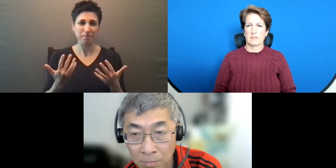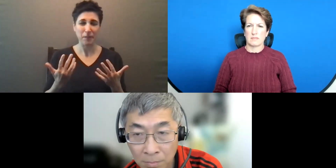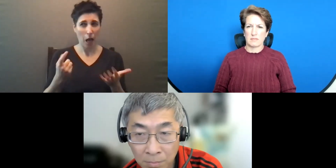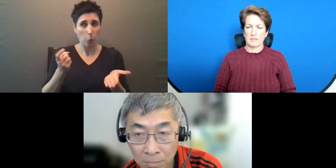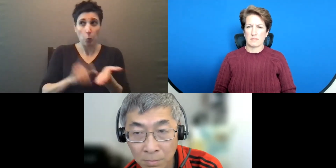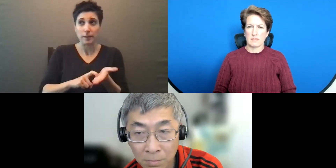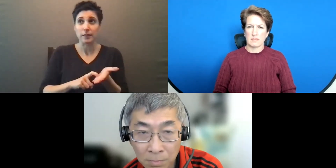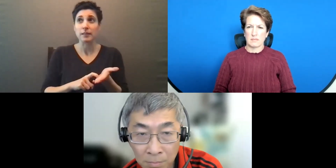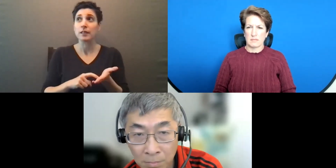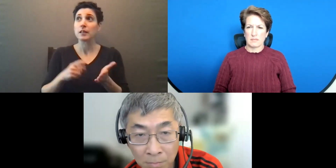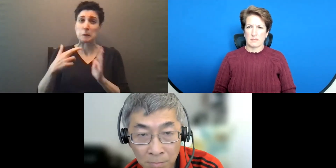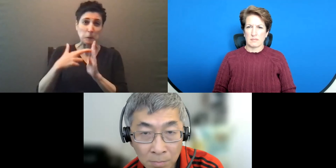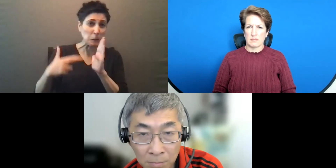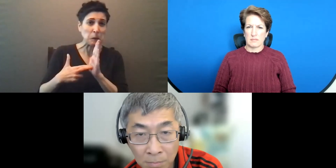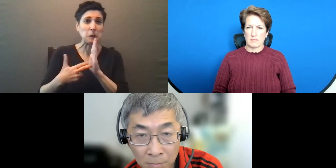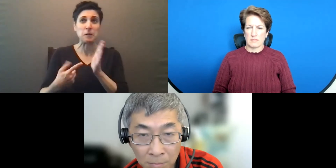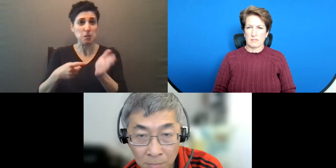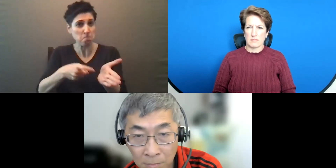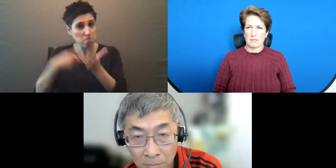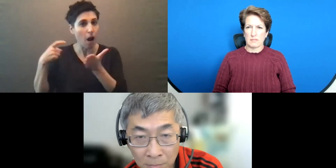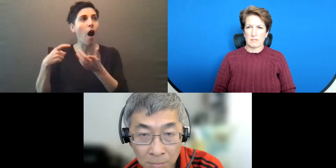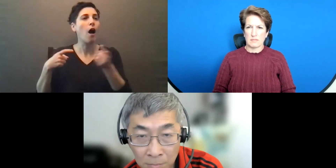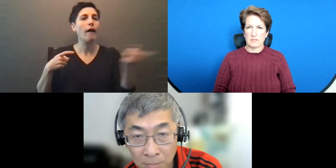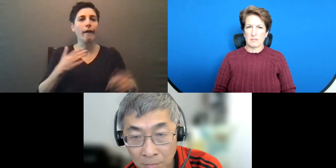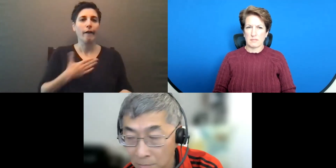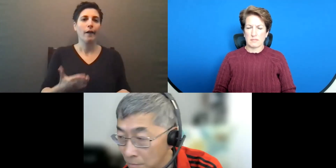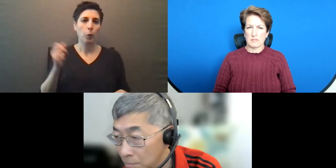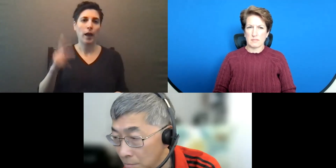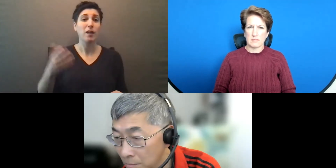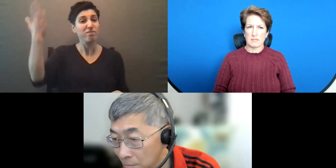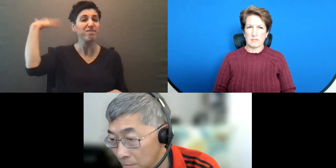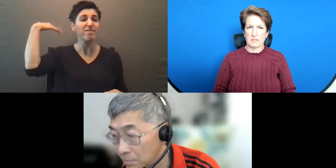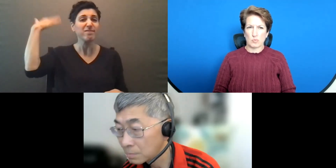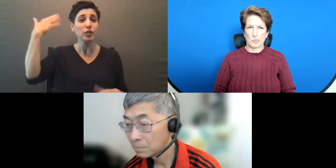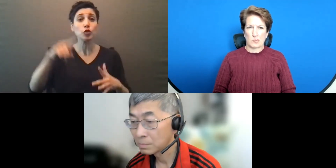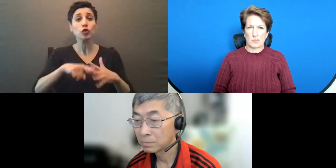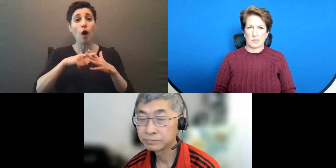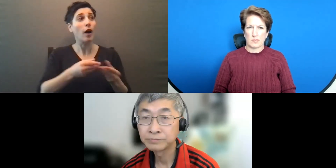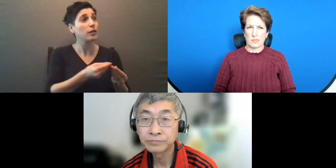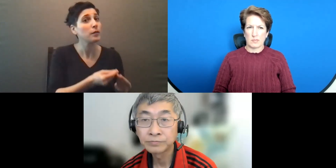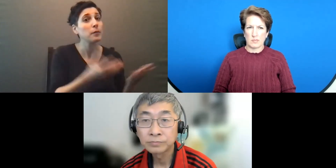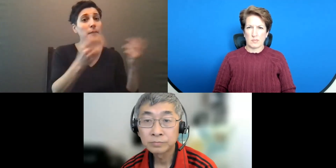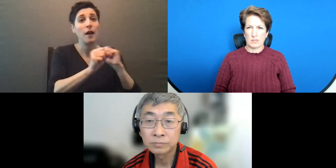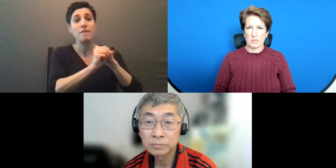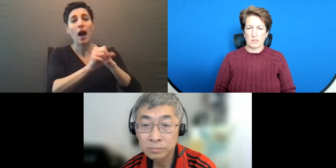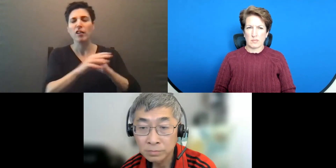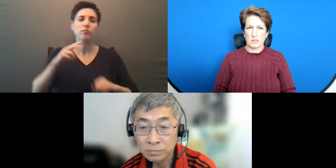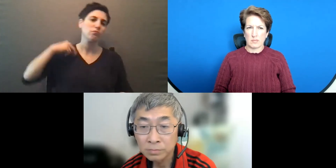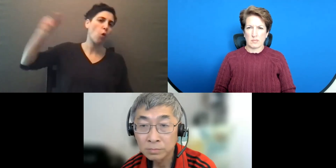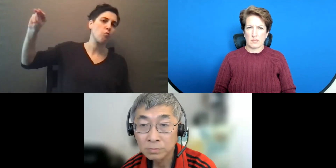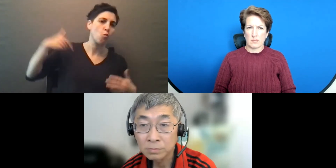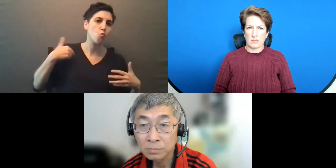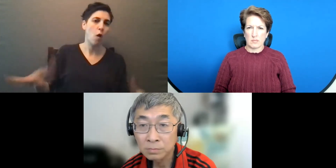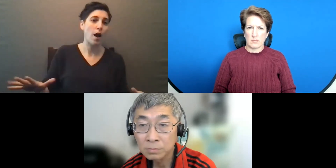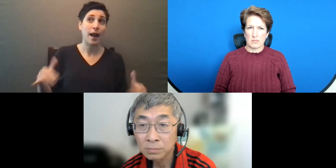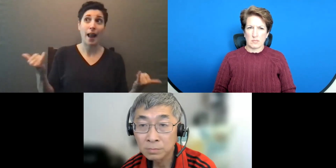helps more. Like the people wasn't taking a flyer, and the one word vaccine passport is coming up,